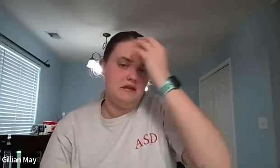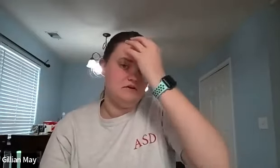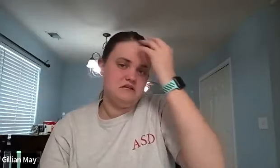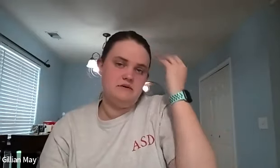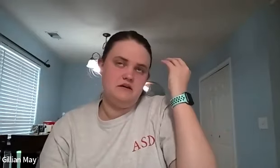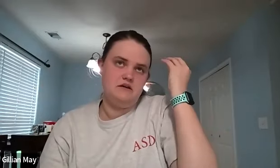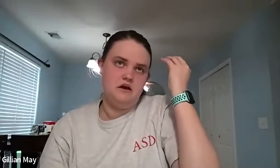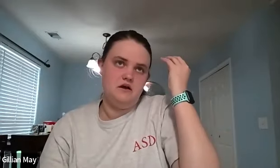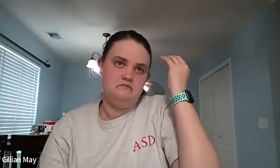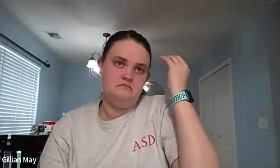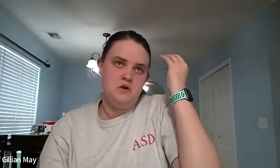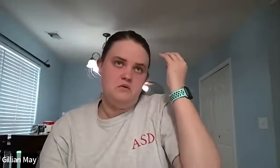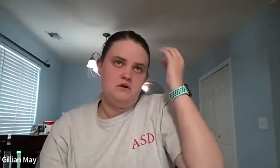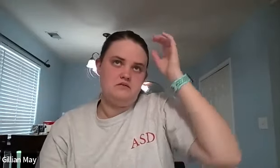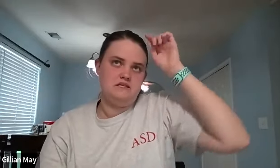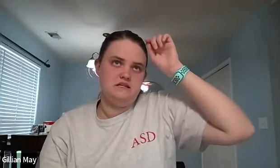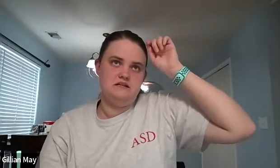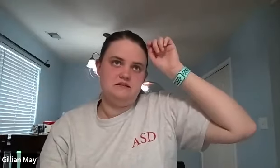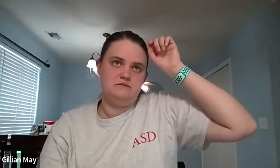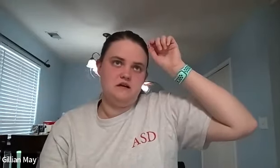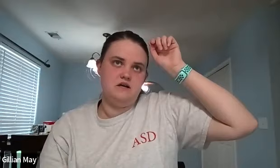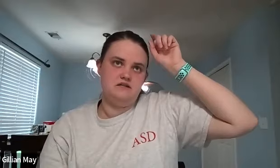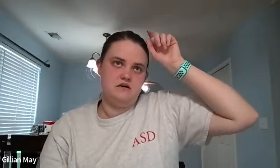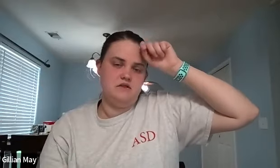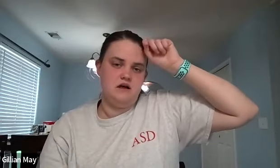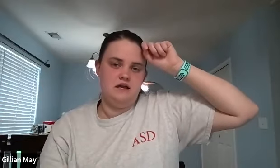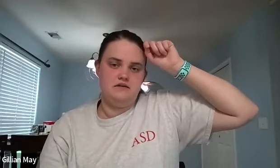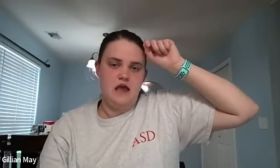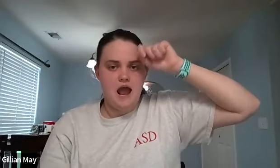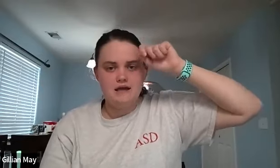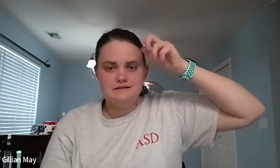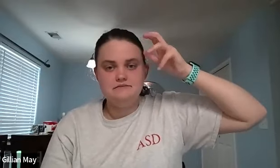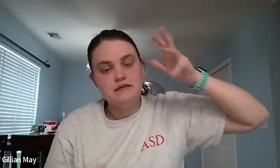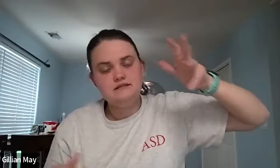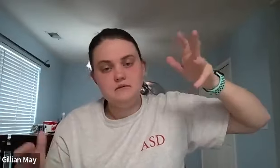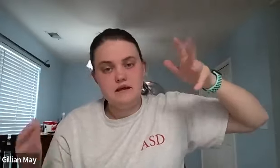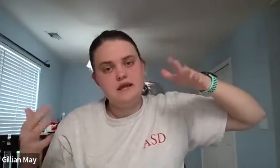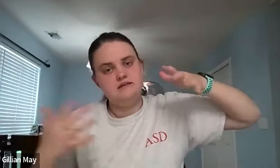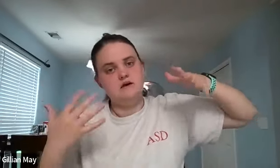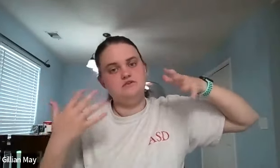males up here. One of the reasonings is because of like hats. Basically, when ASL was